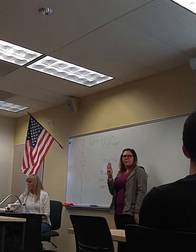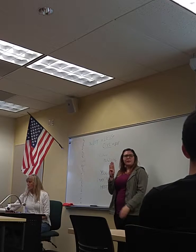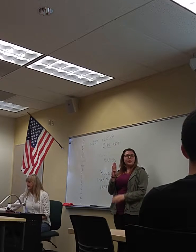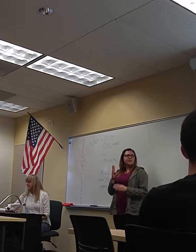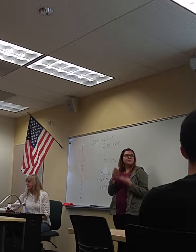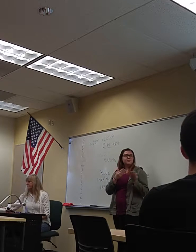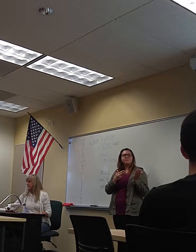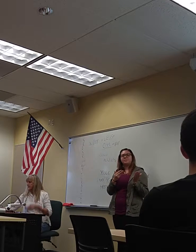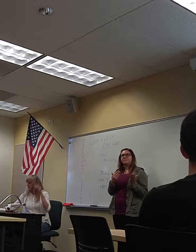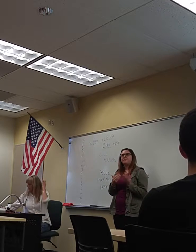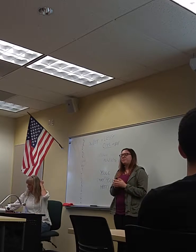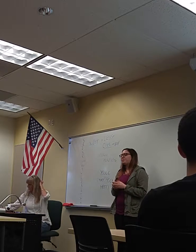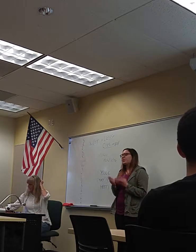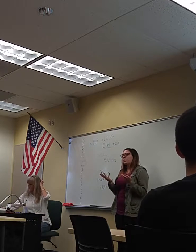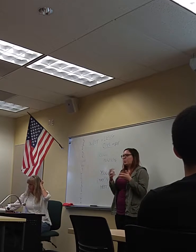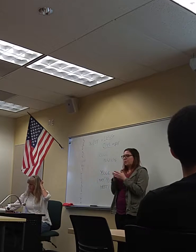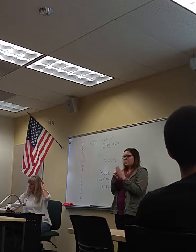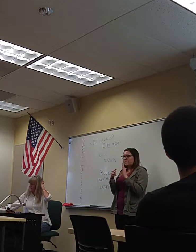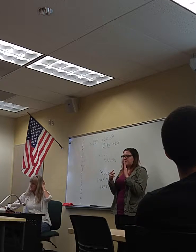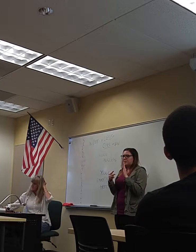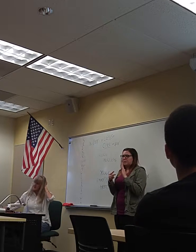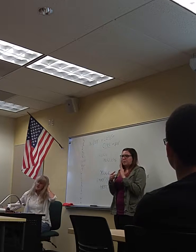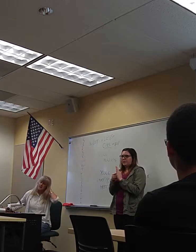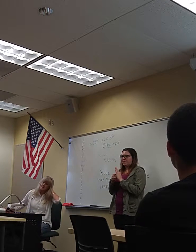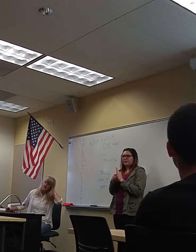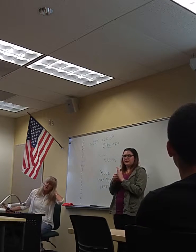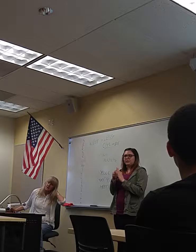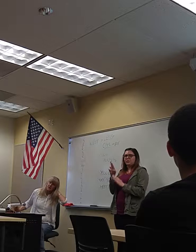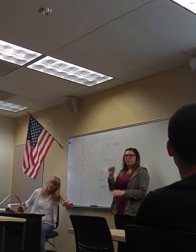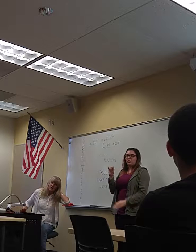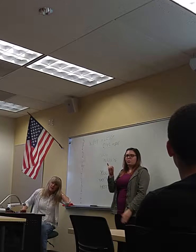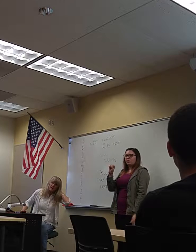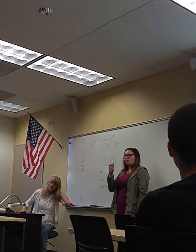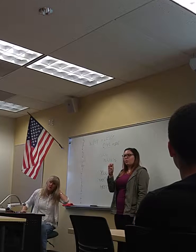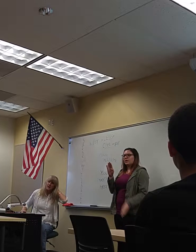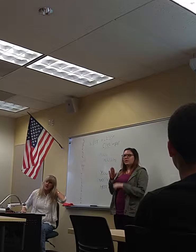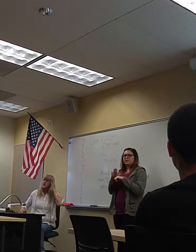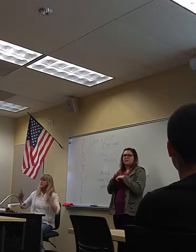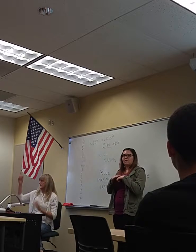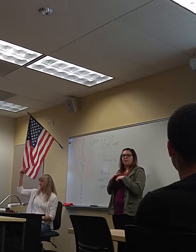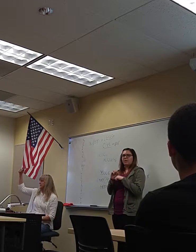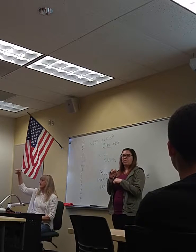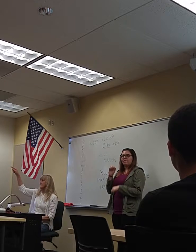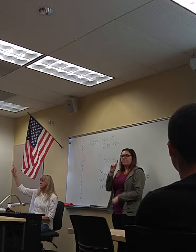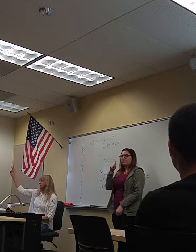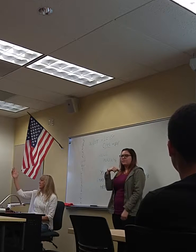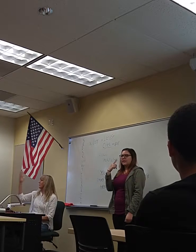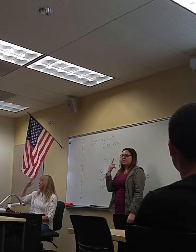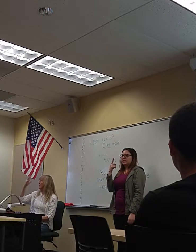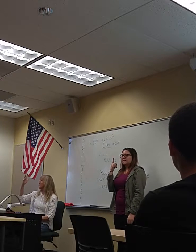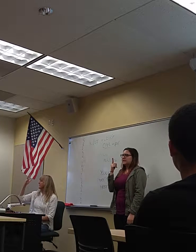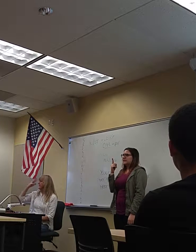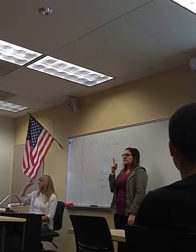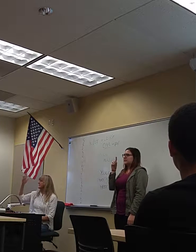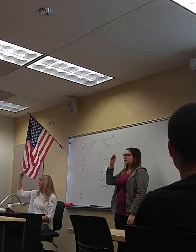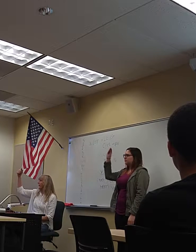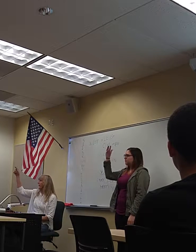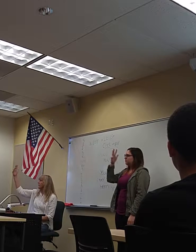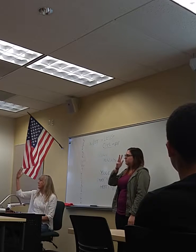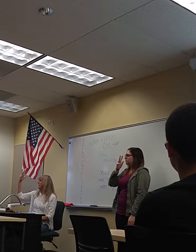What does this mean, raise on face? I'm thinking raise. Yes, so just put it right on your face, however you want